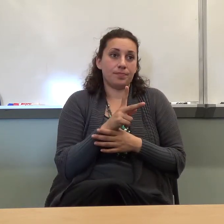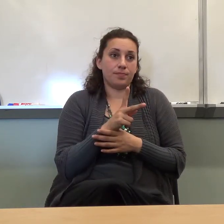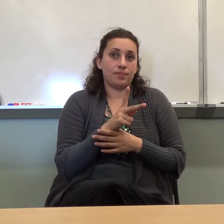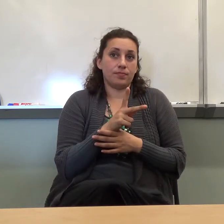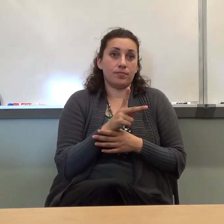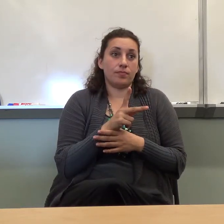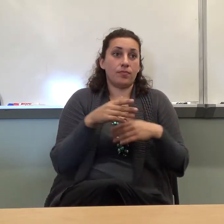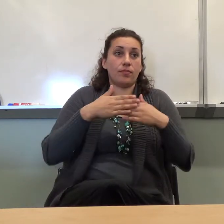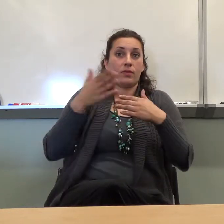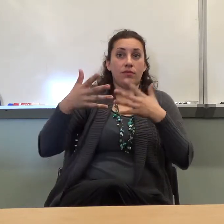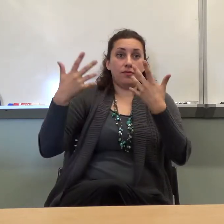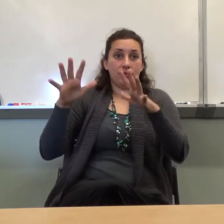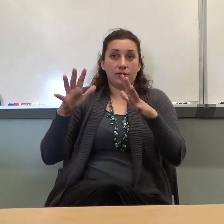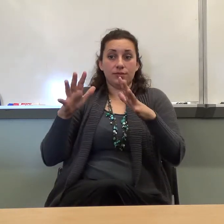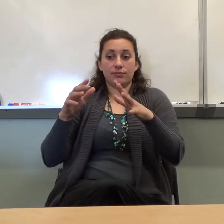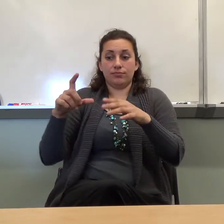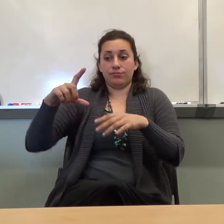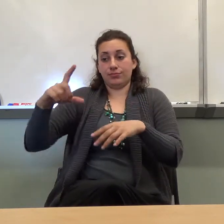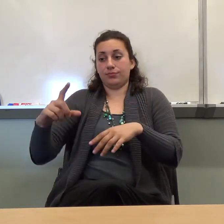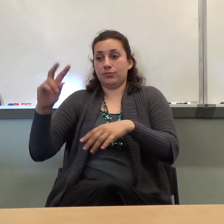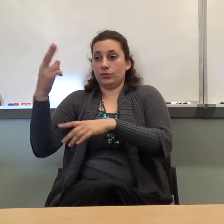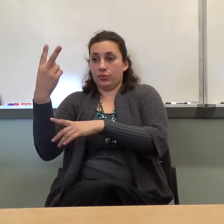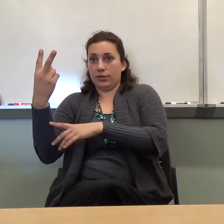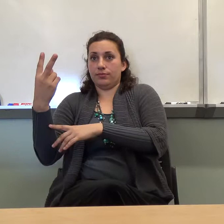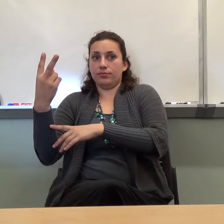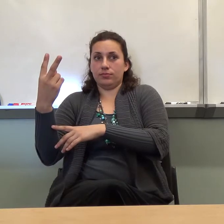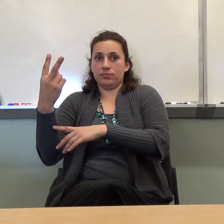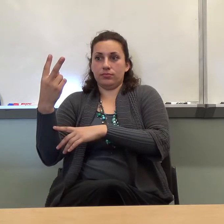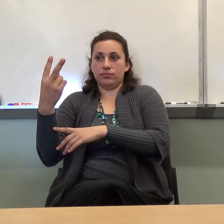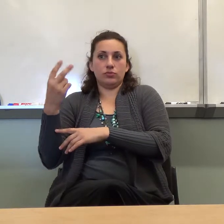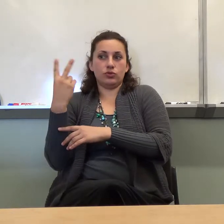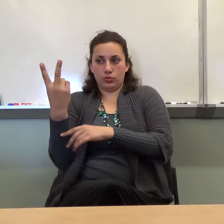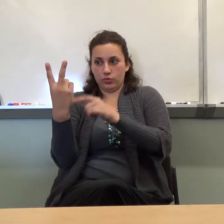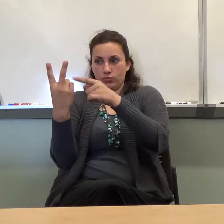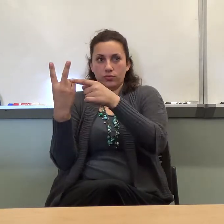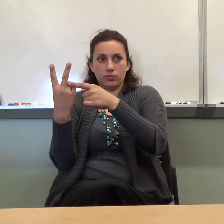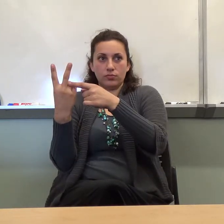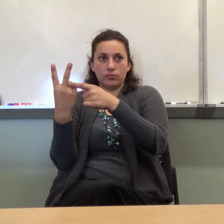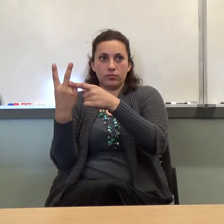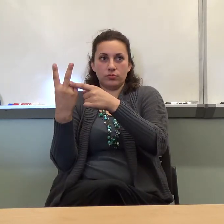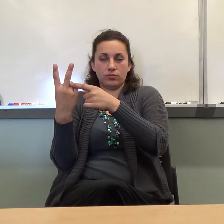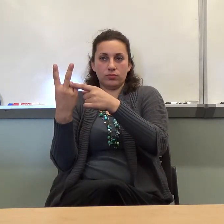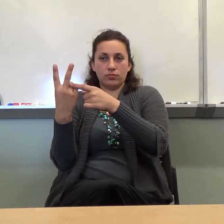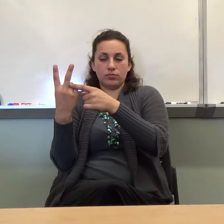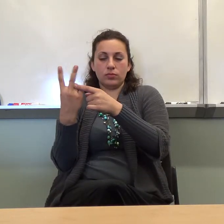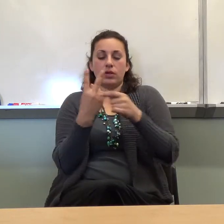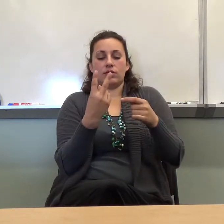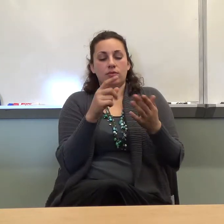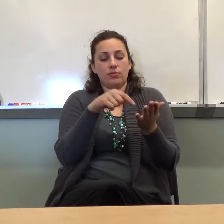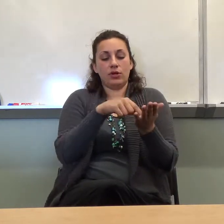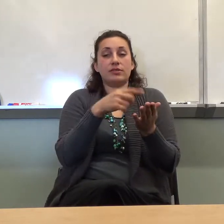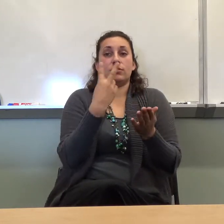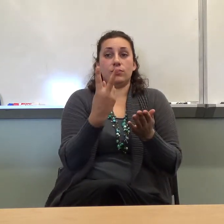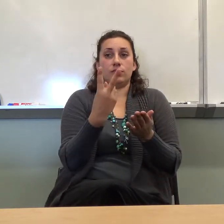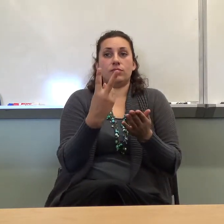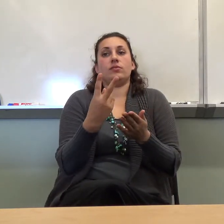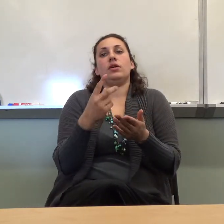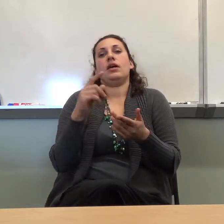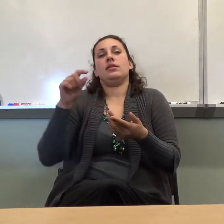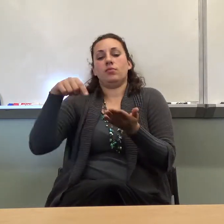push that button. So in this case, it would be 2. And then you push equals. So those are the button